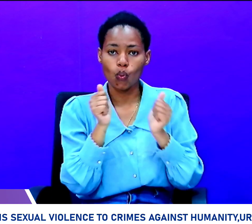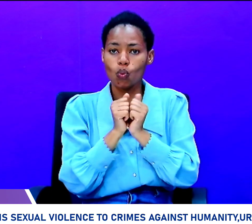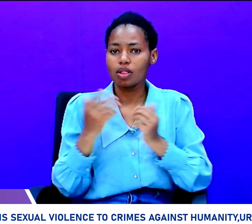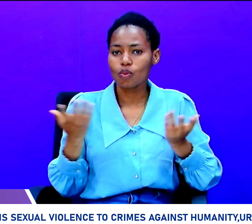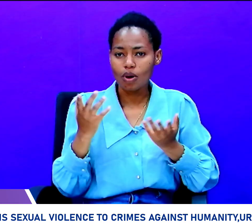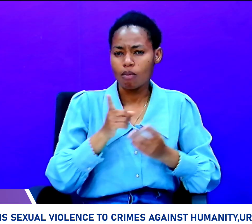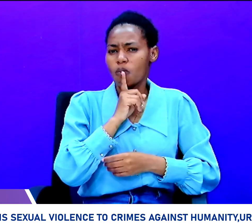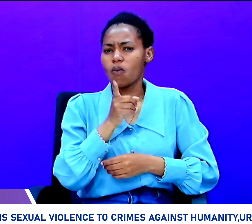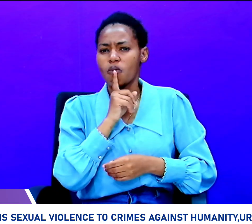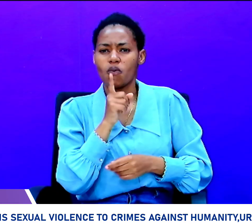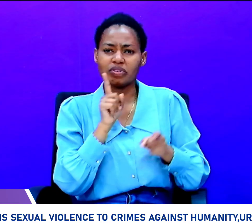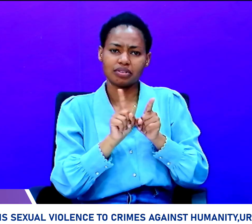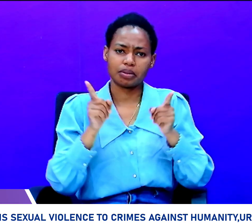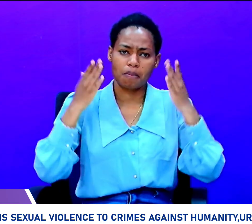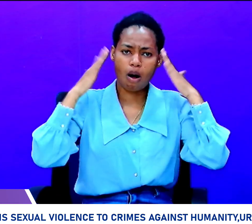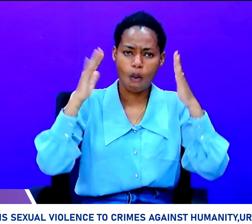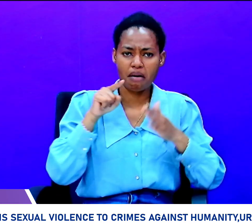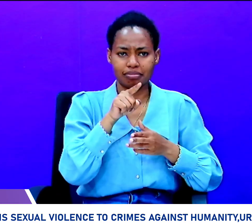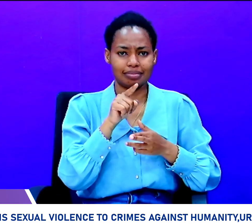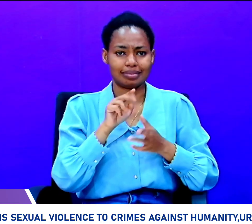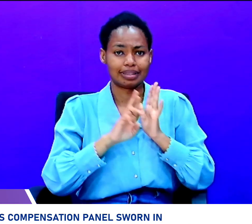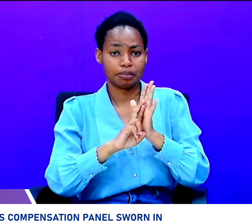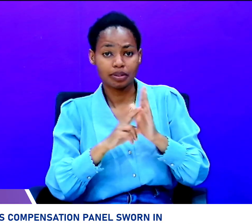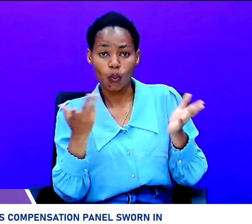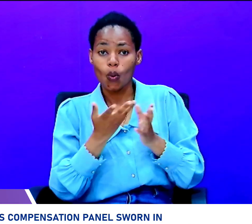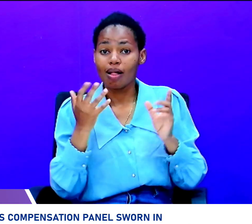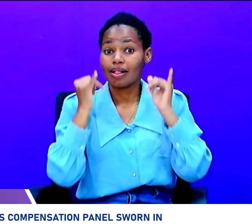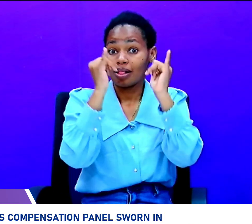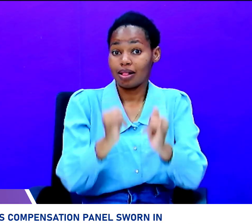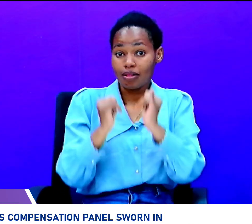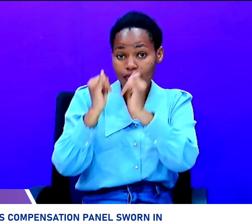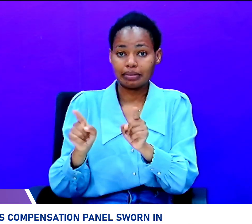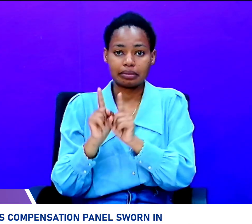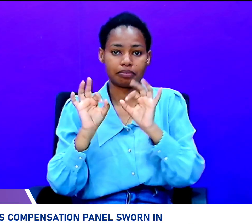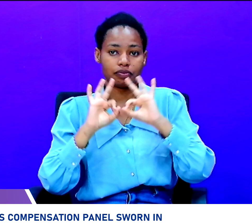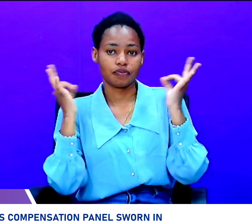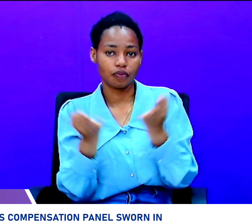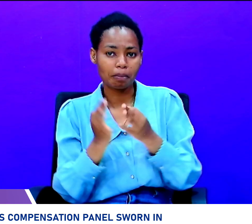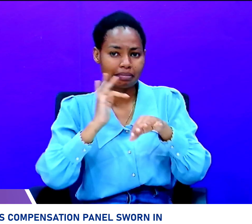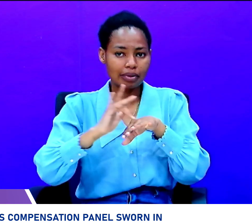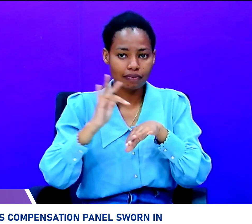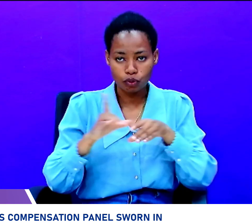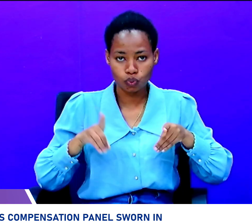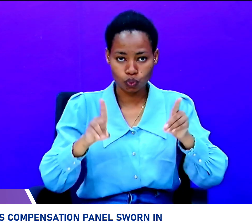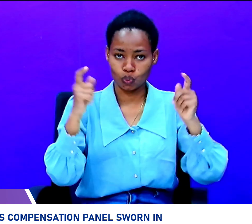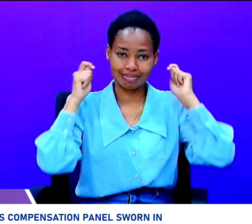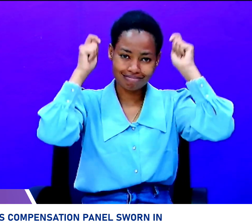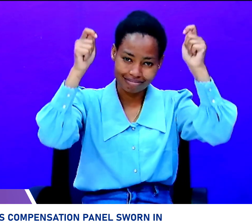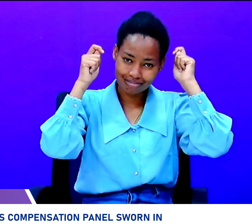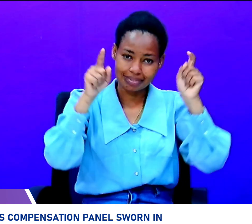Panel that are tasked with handling claims and awarding reparations to individuals and